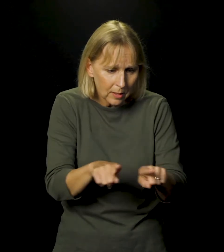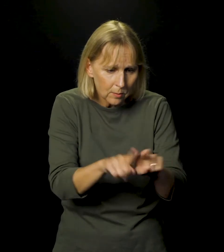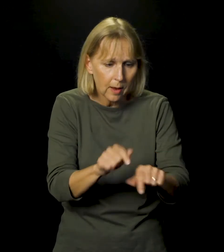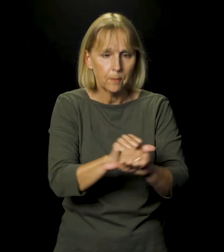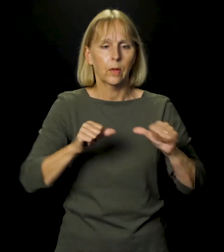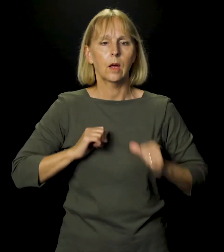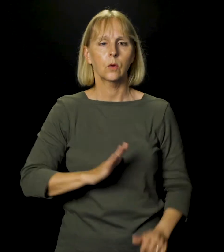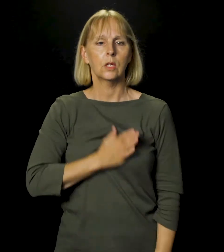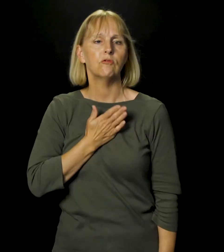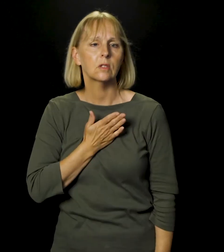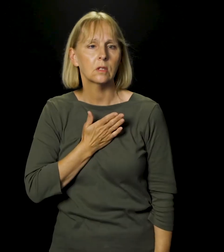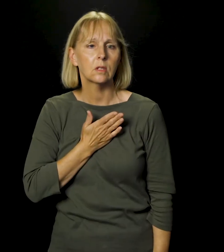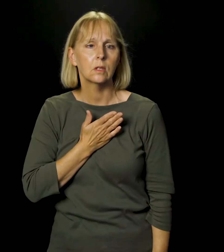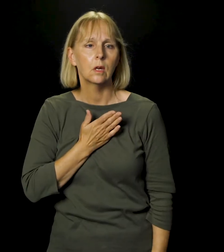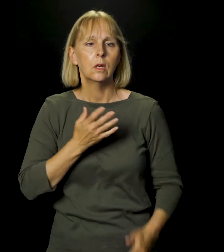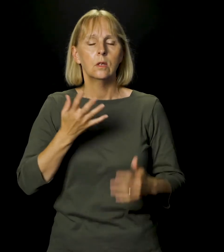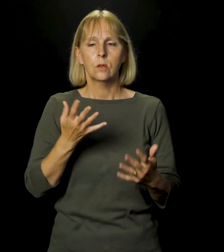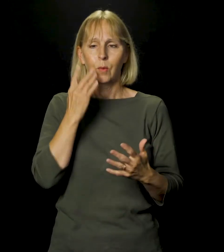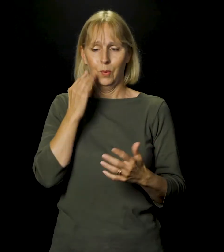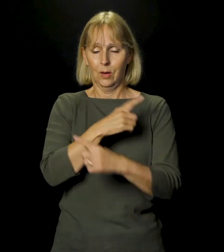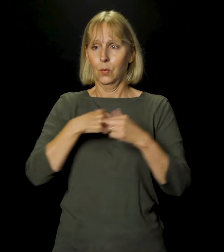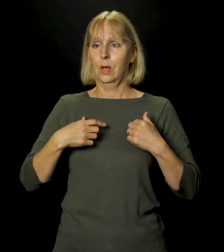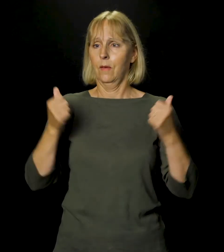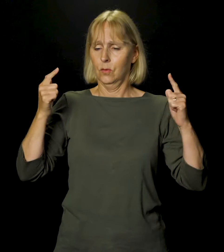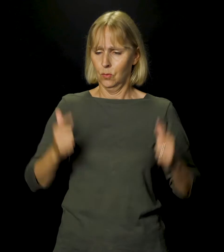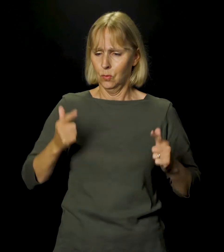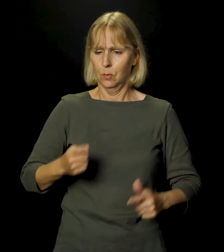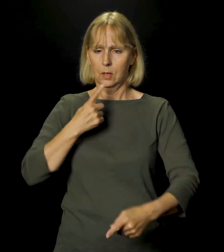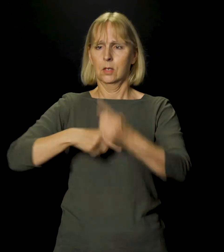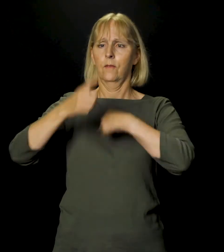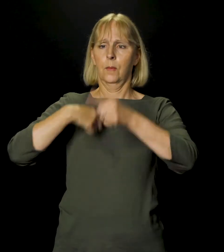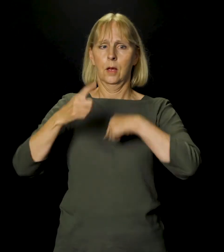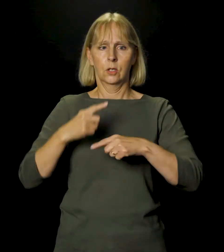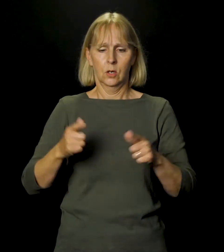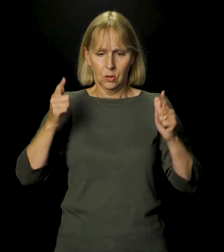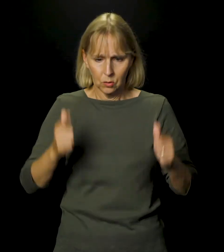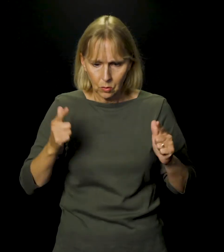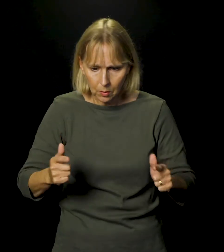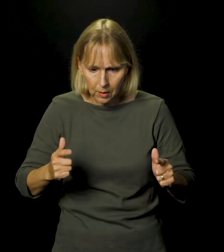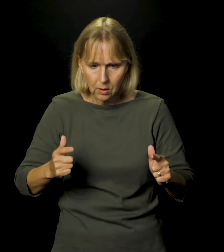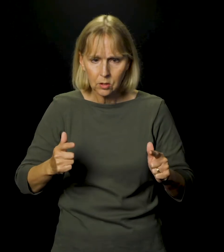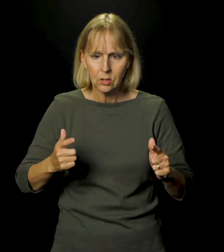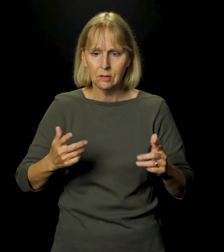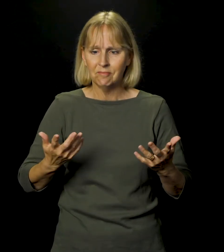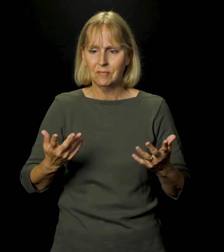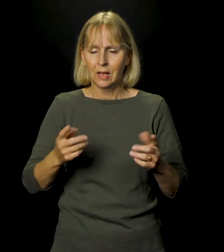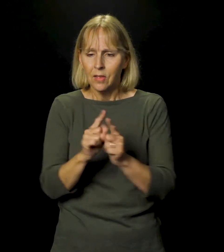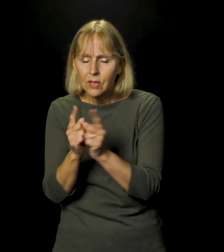And in the midst of a flood of information and content, it appears and it seems as if our